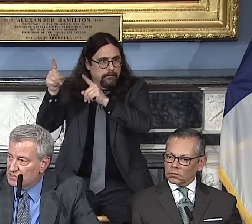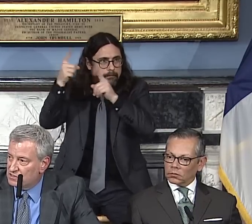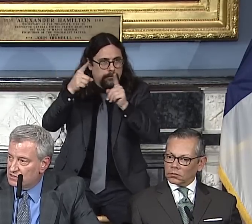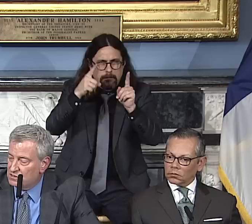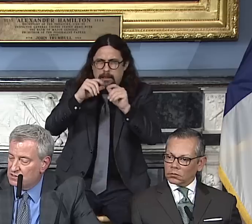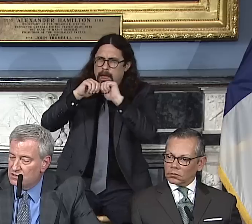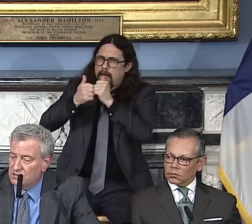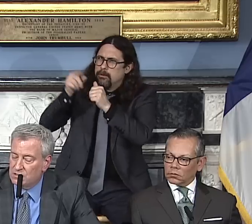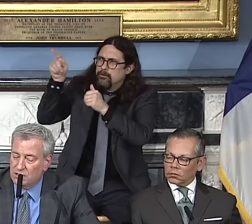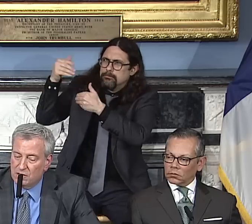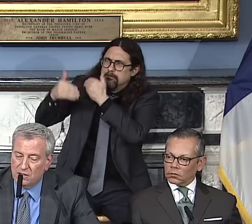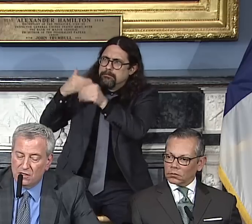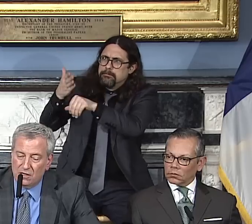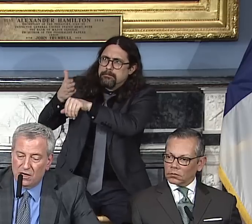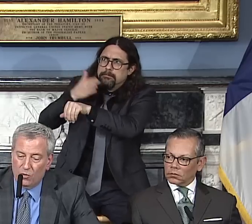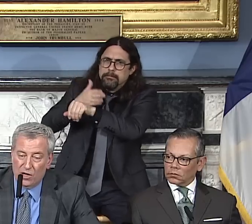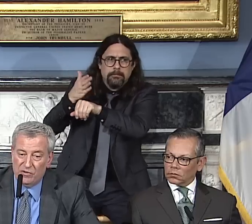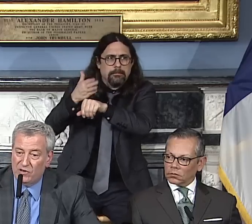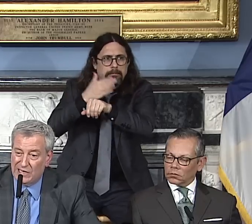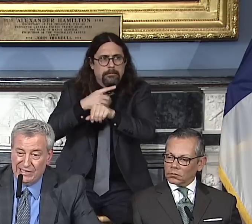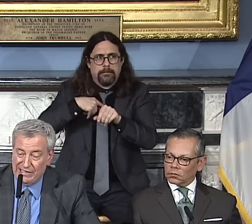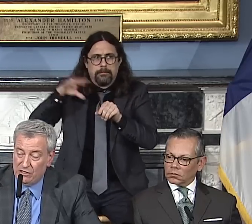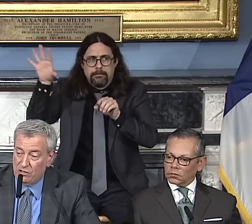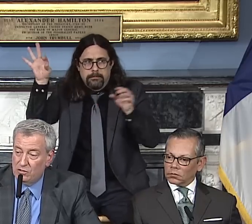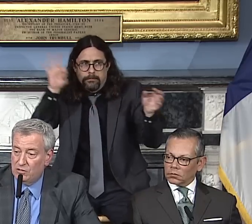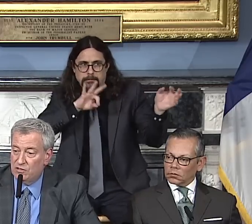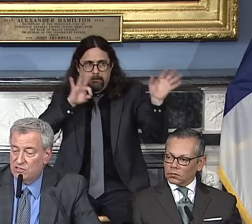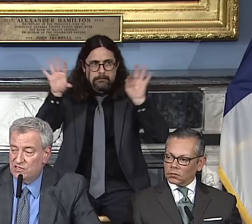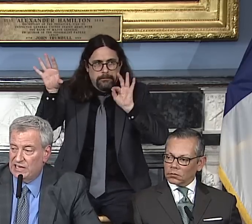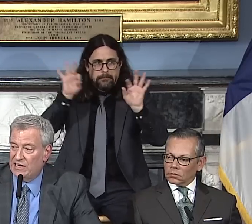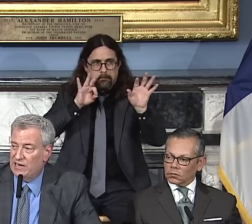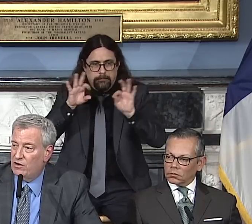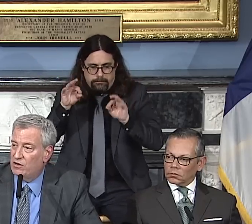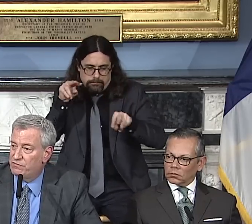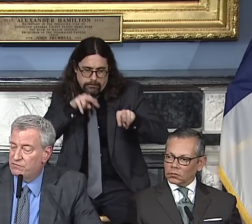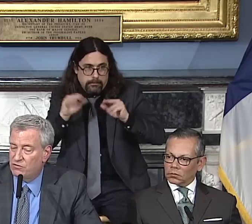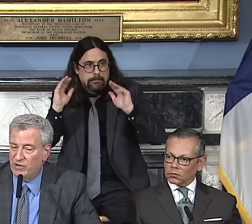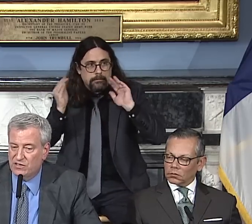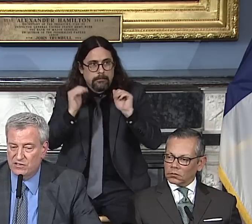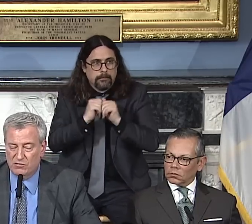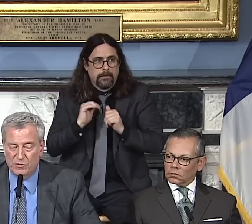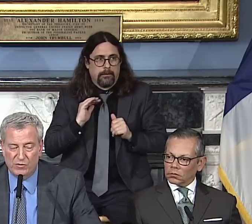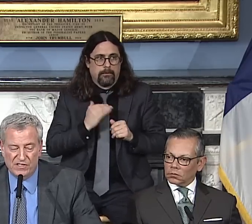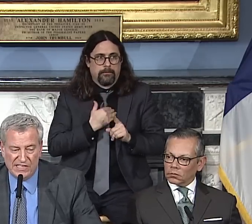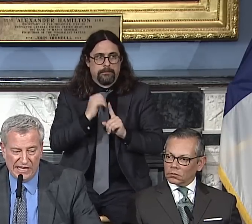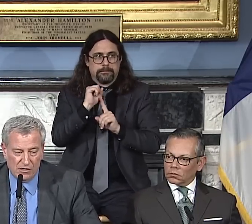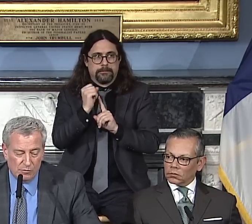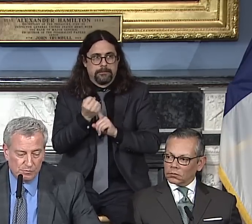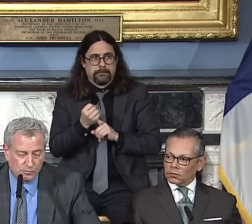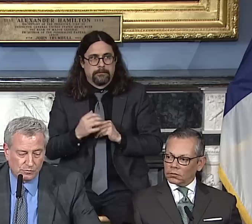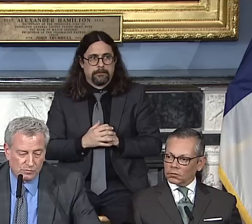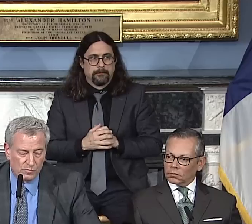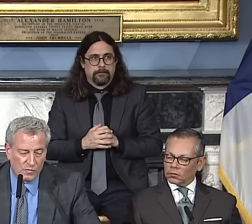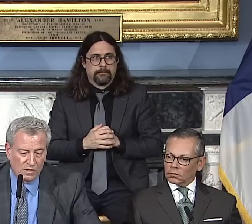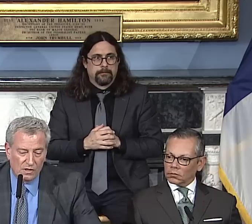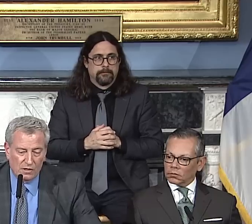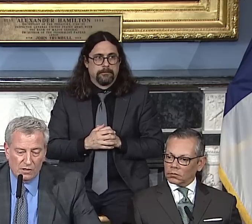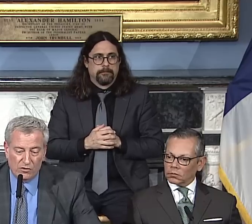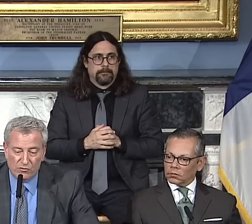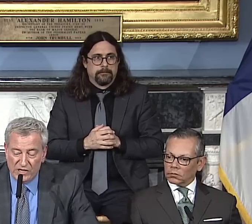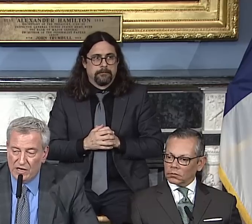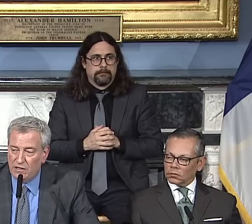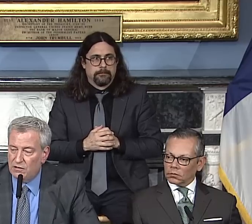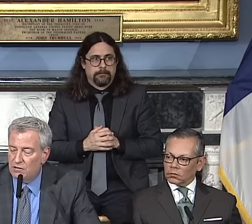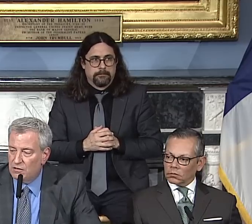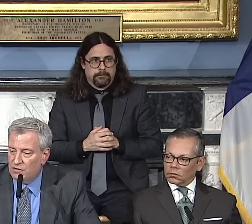it means. I want to be very clear, and this is again an area of tremendous agreement with the state.